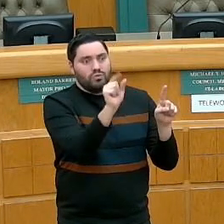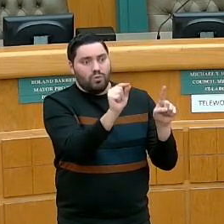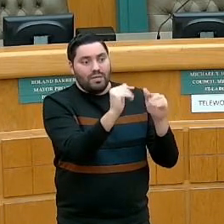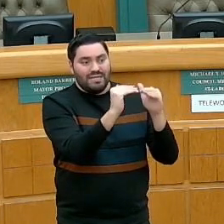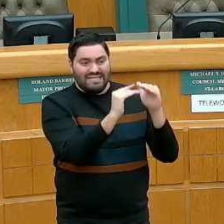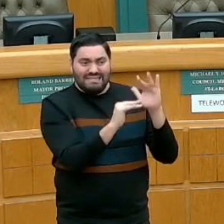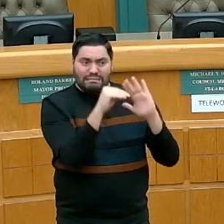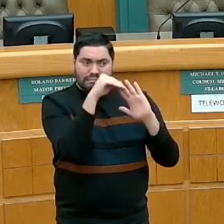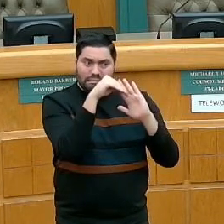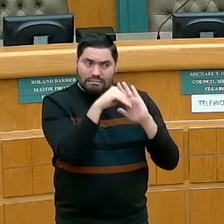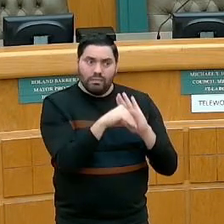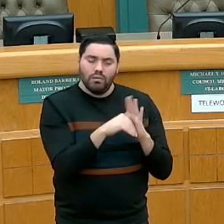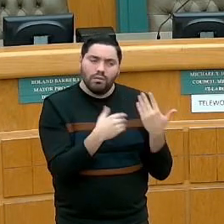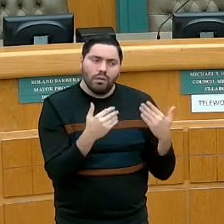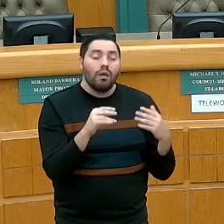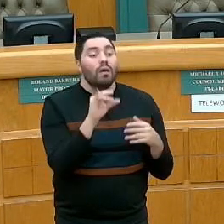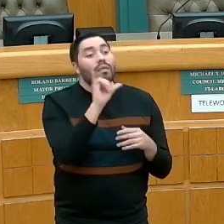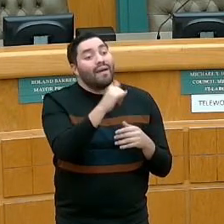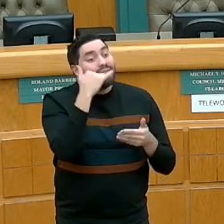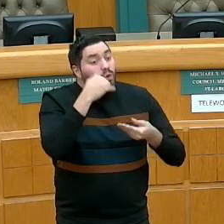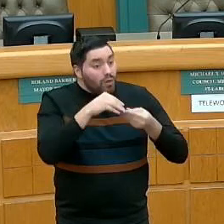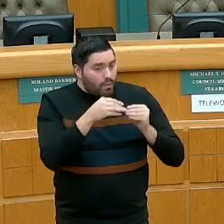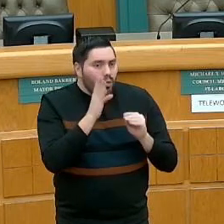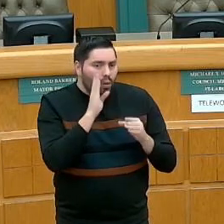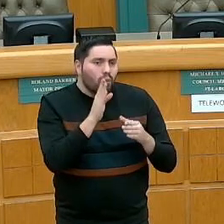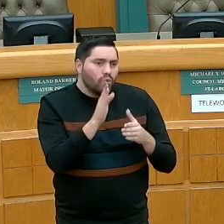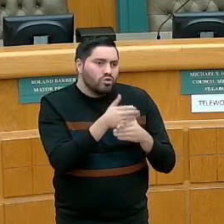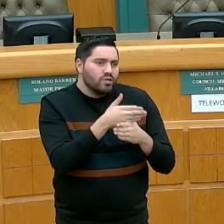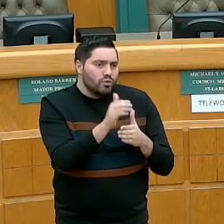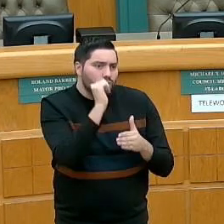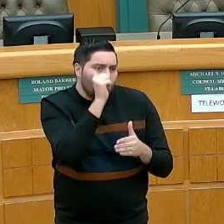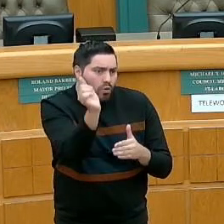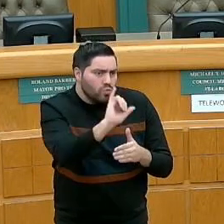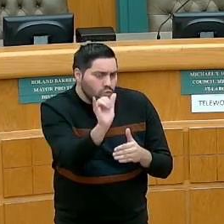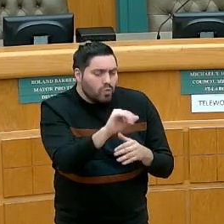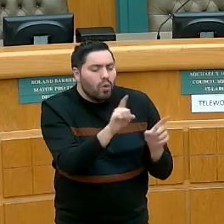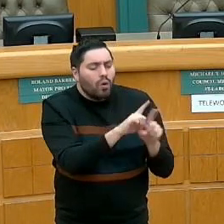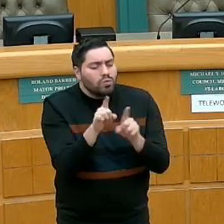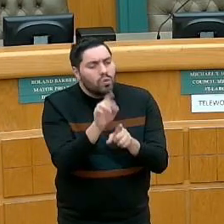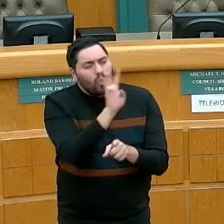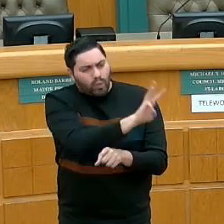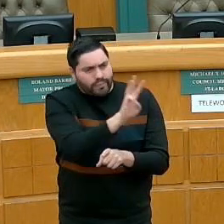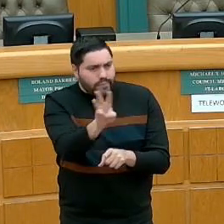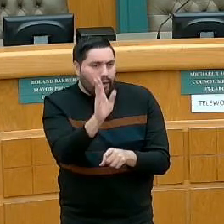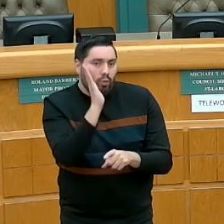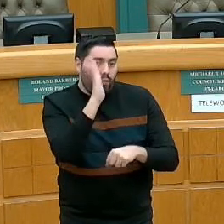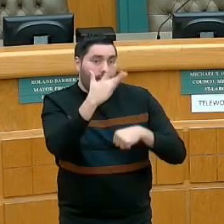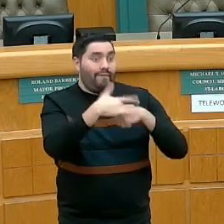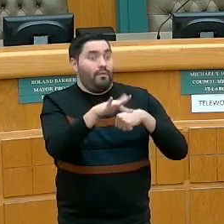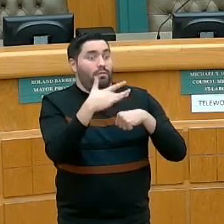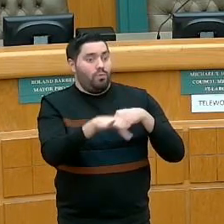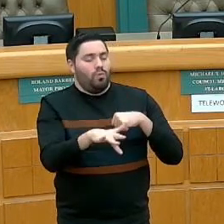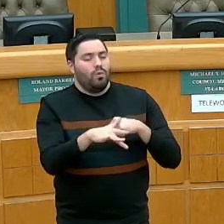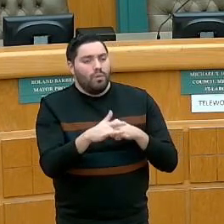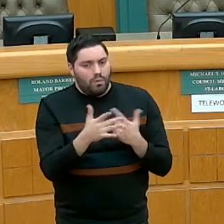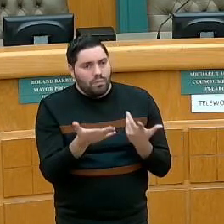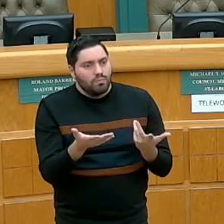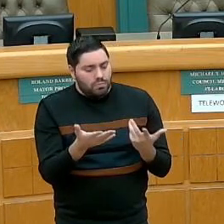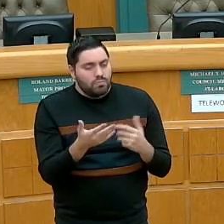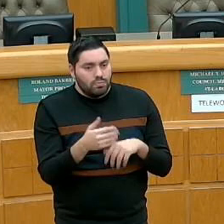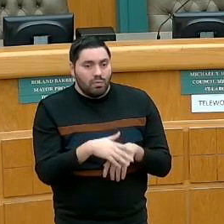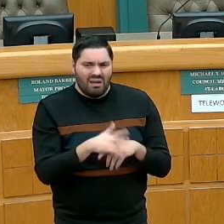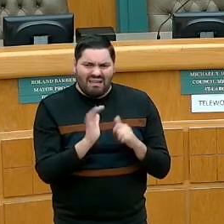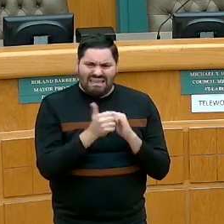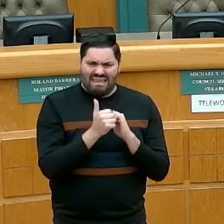I do have a telephone number here, and we'll share this again tomorrow, and there'll be a website that'll be available on how